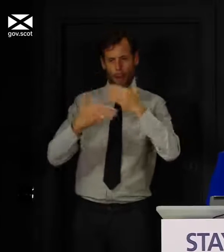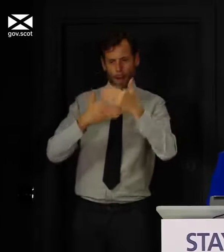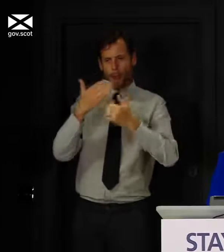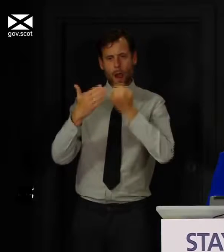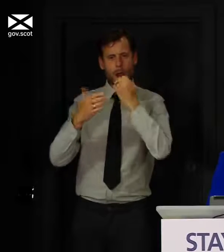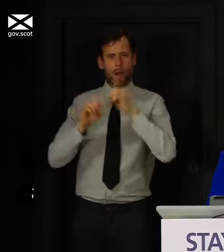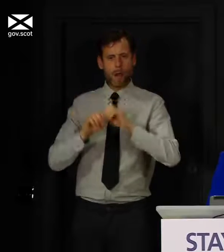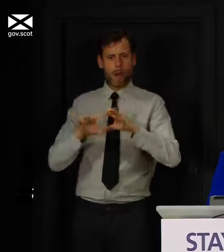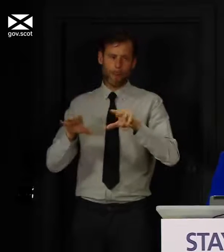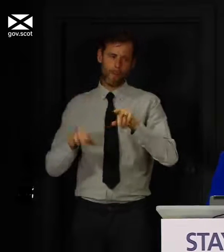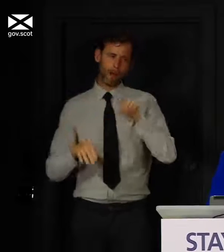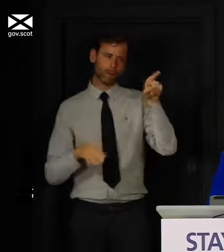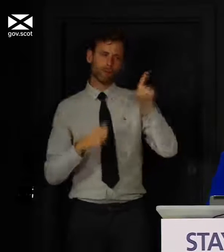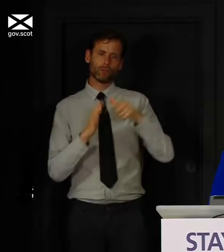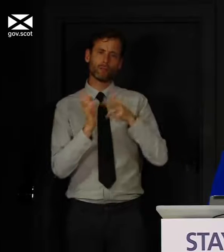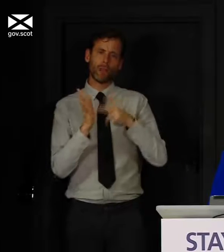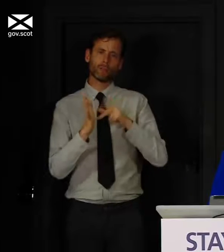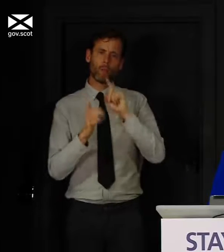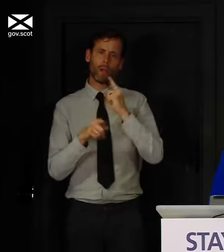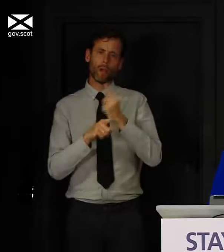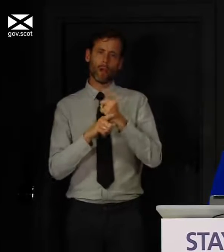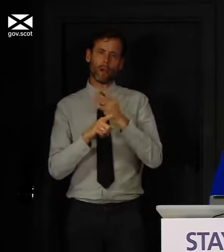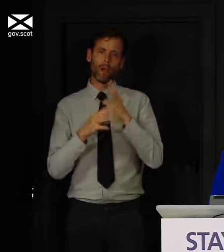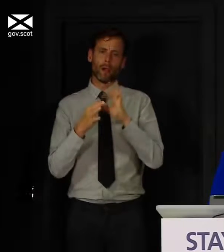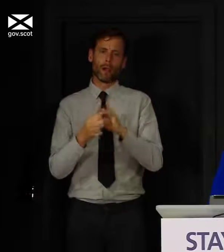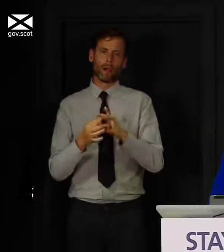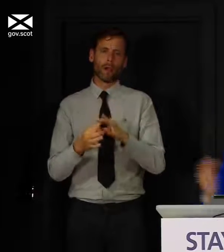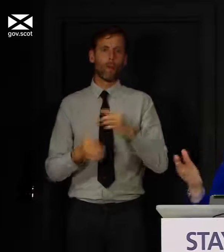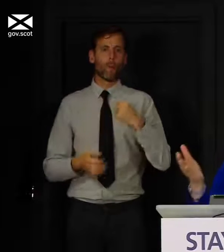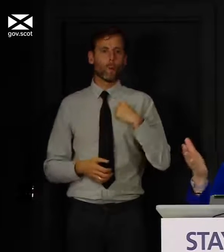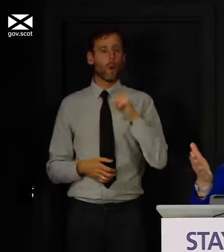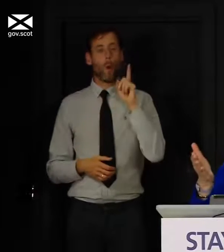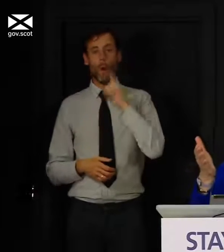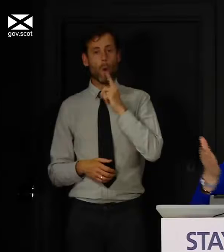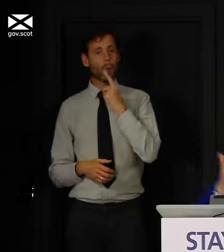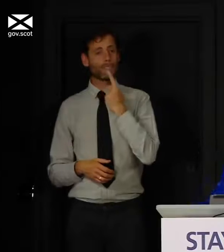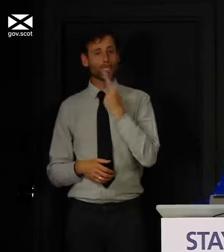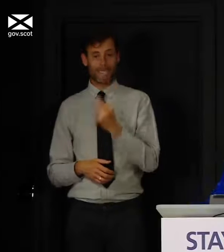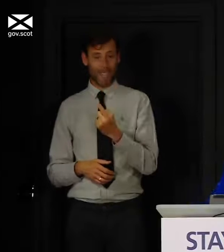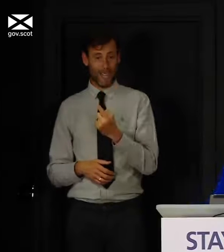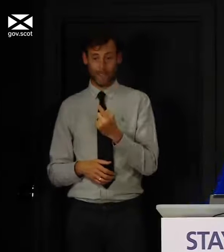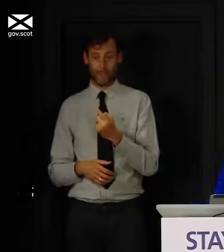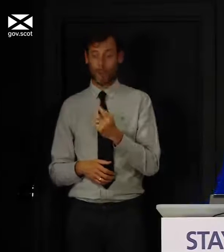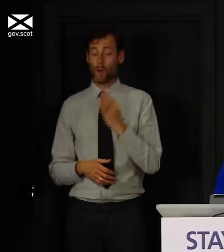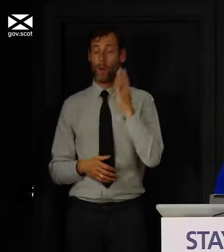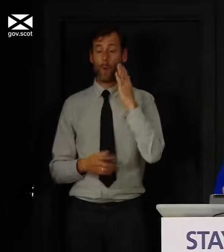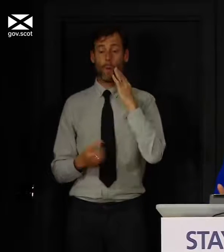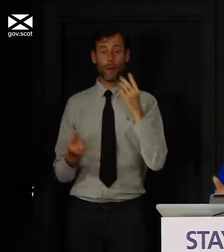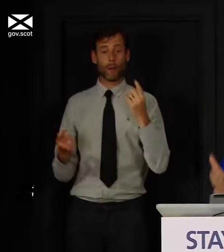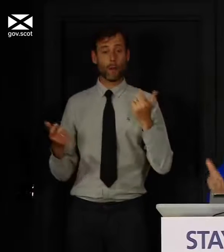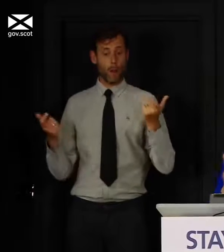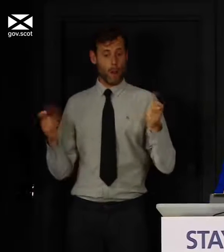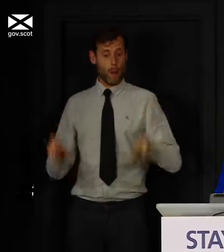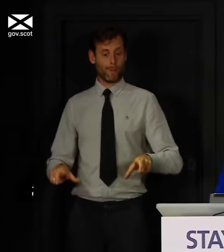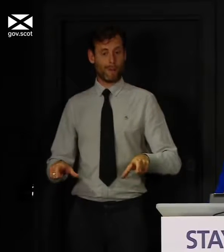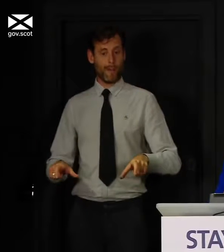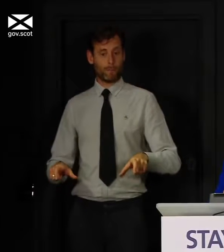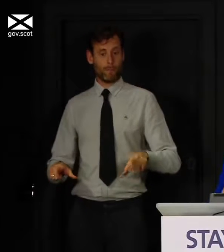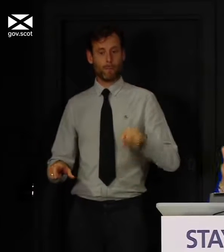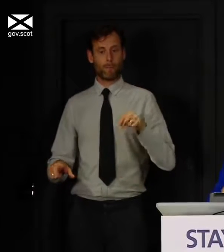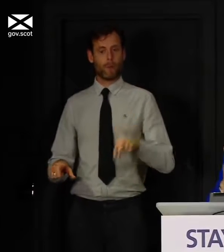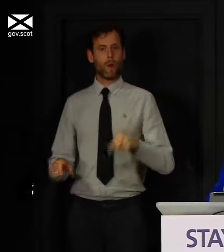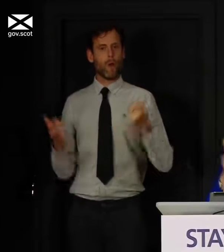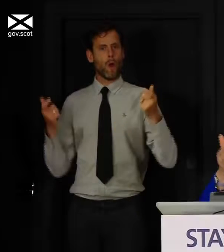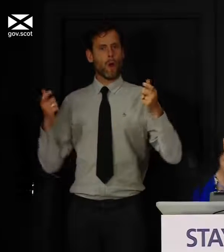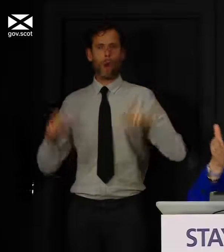say a bit of that. But remember, we have said all along, we said it as we went into lockdown, that each measure